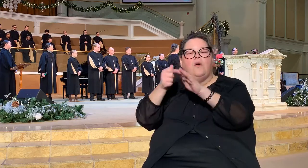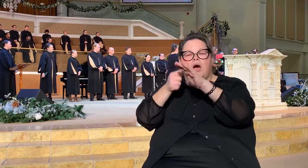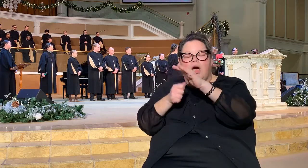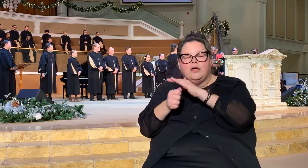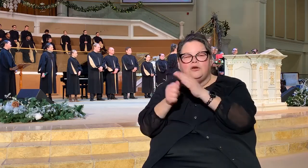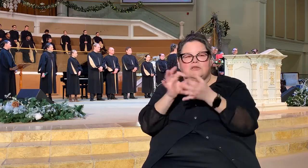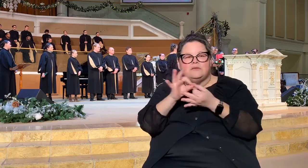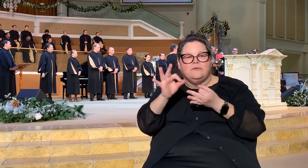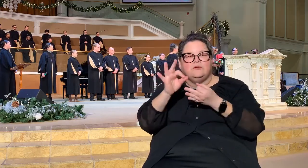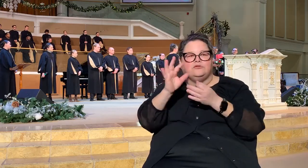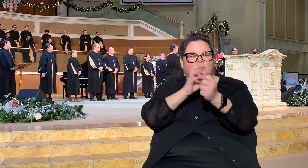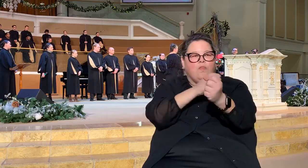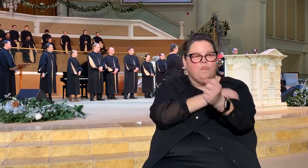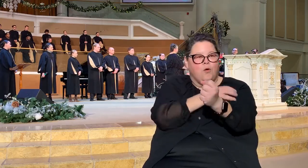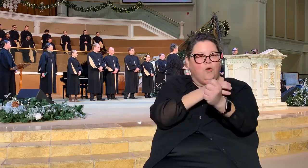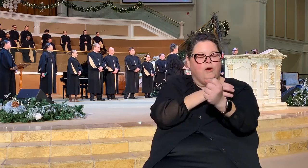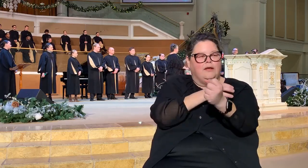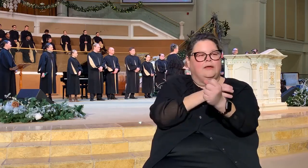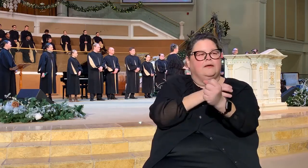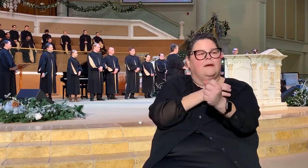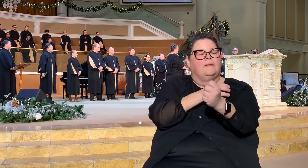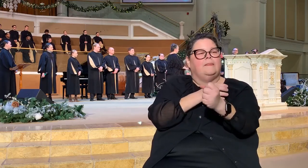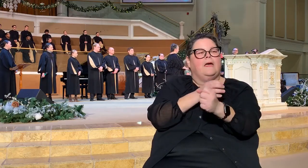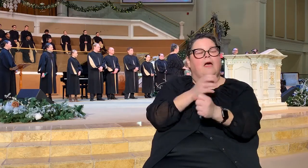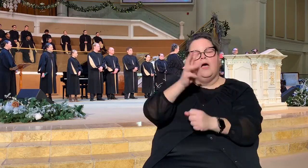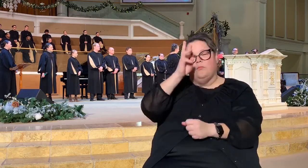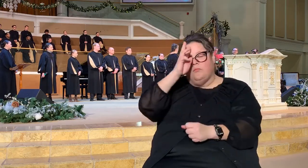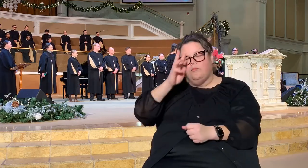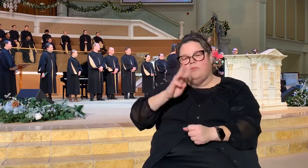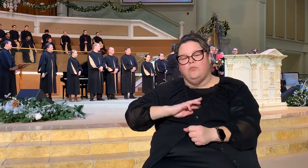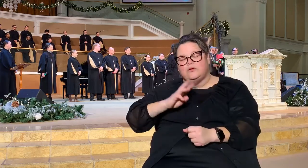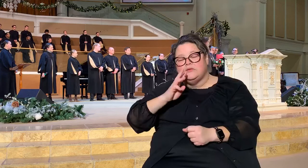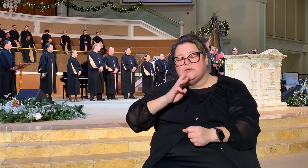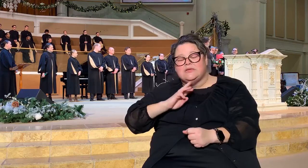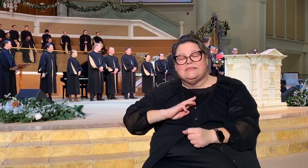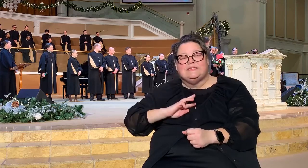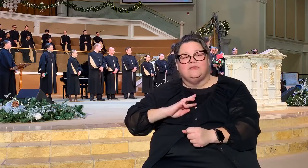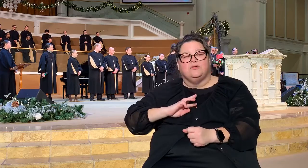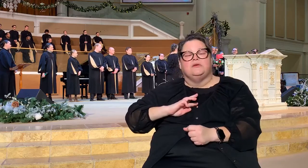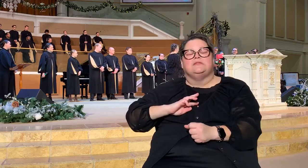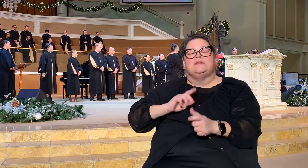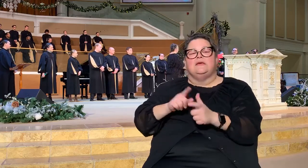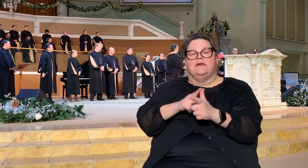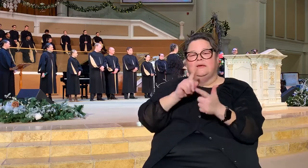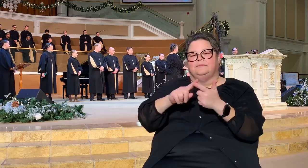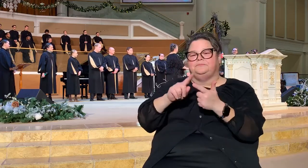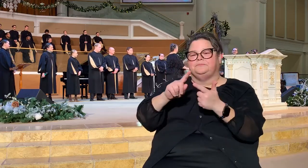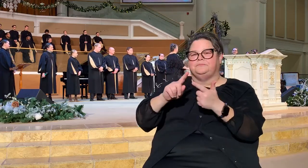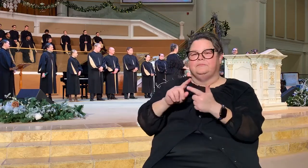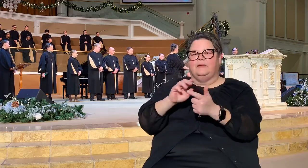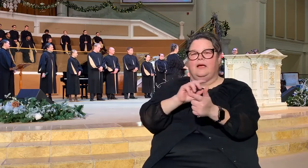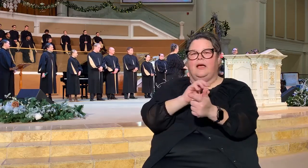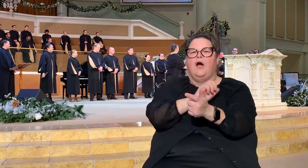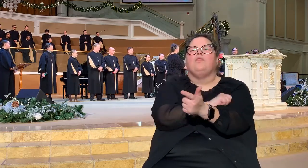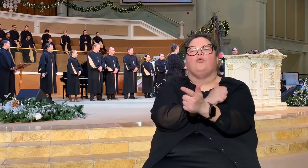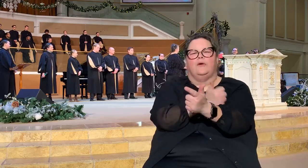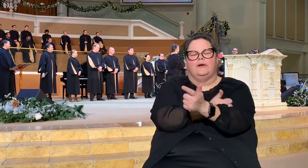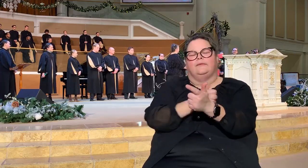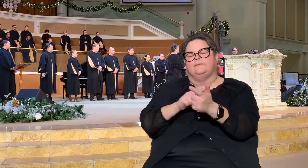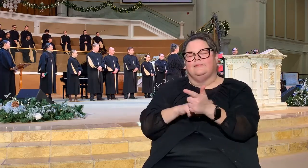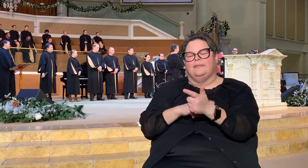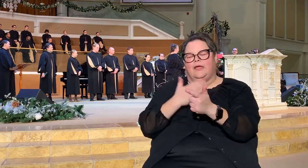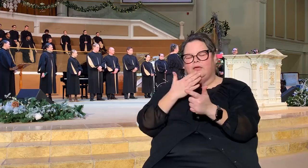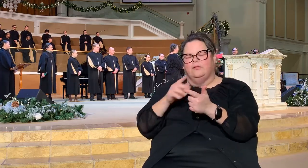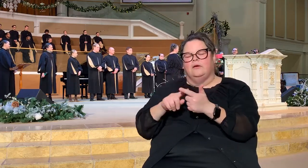Sister Wilson, Pastor and Sister Young. True. And now, amen, for the Boston, Sister Haley, and London, who is a tremendous woman